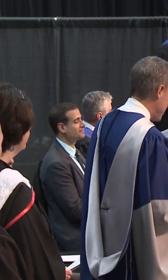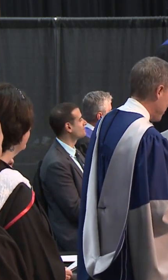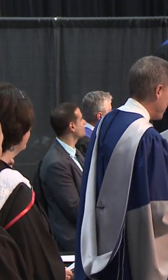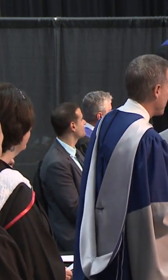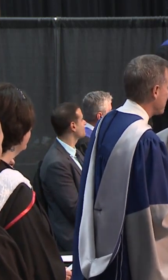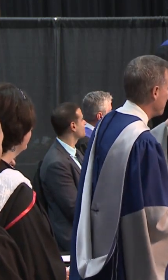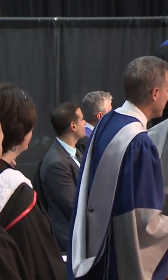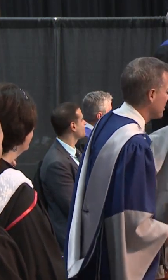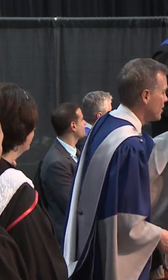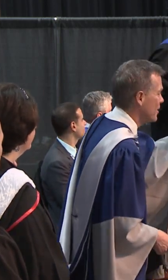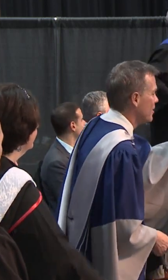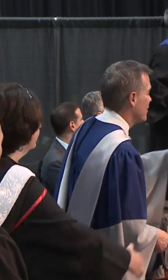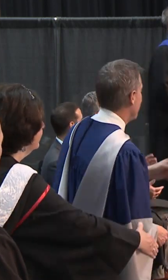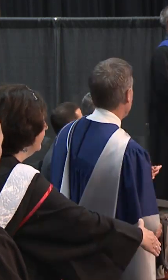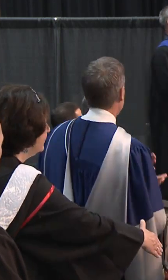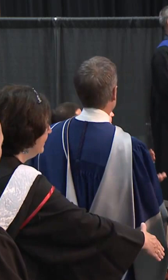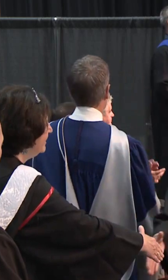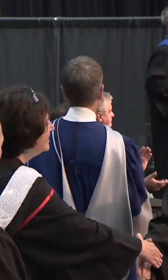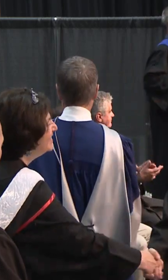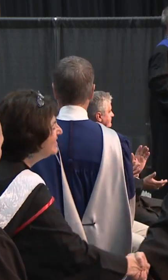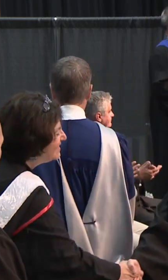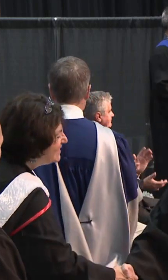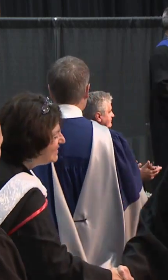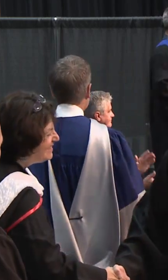Timothy Stewart, with honors.